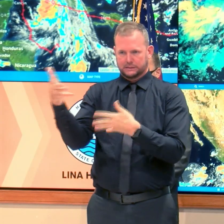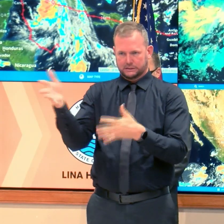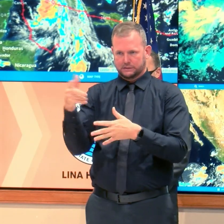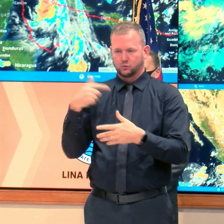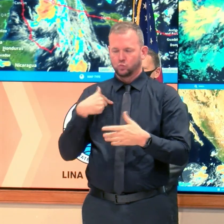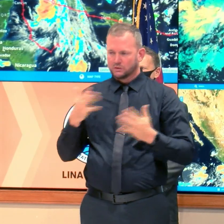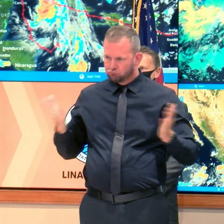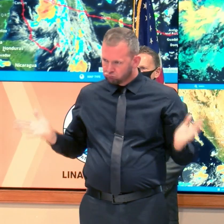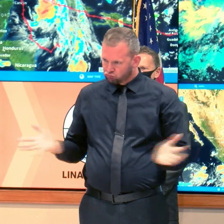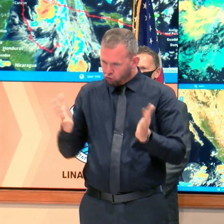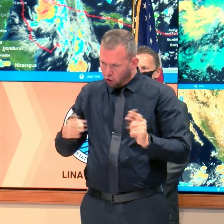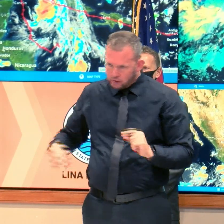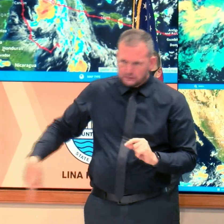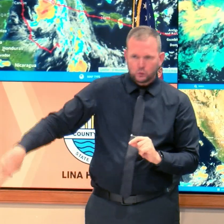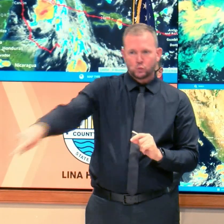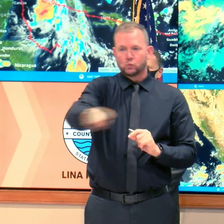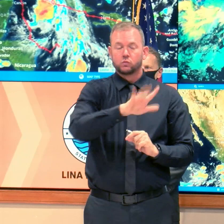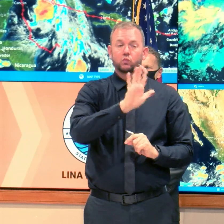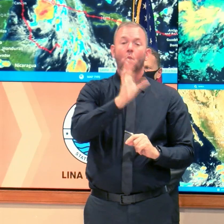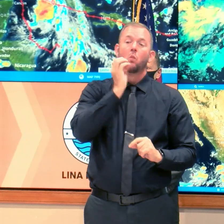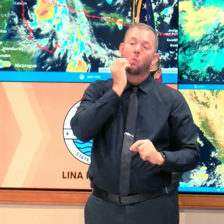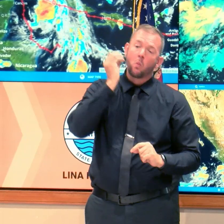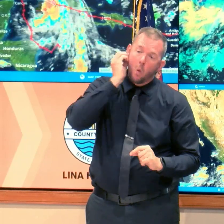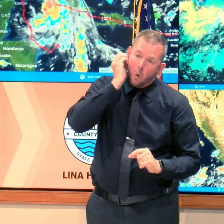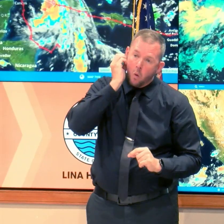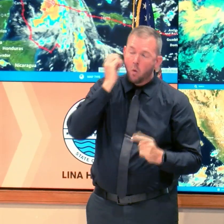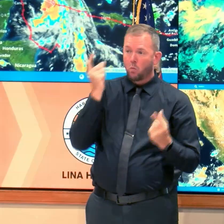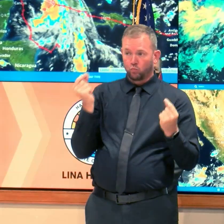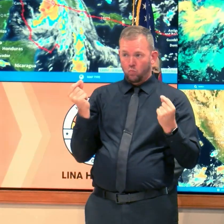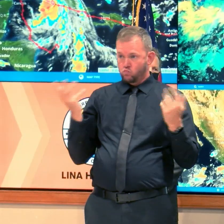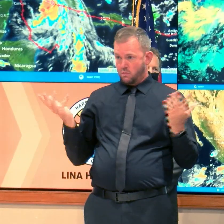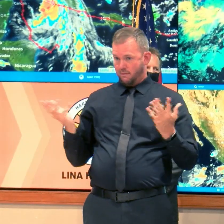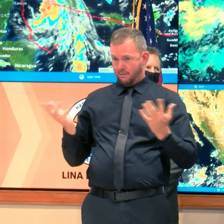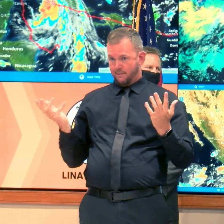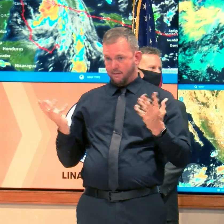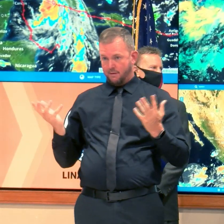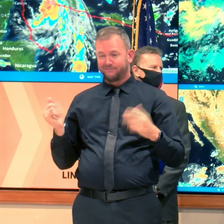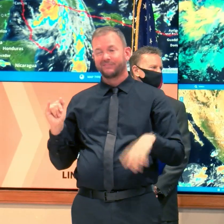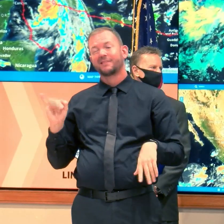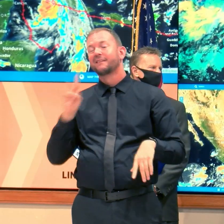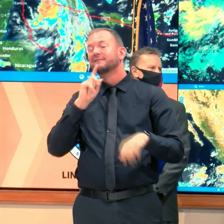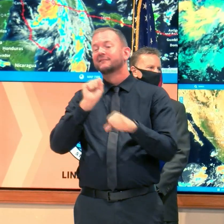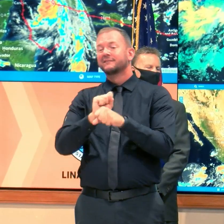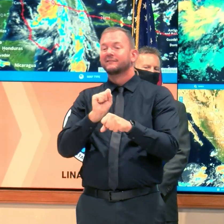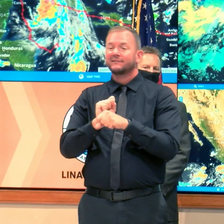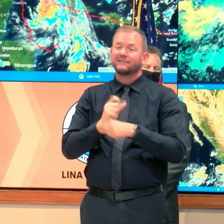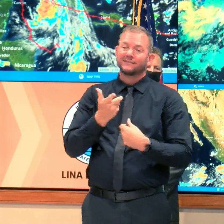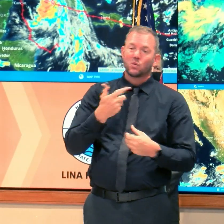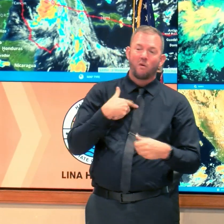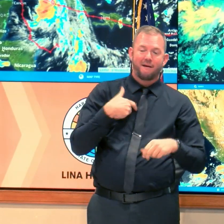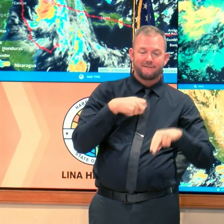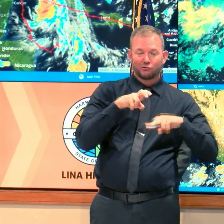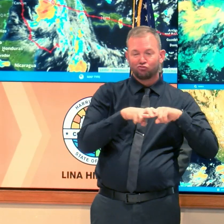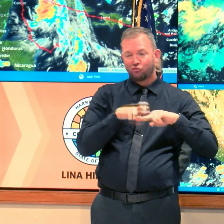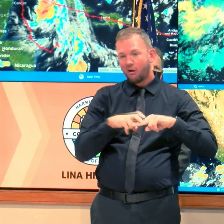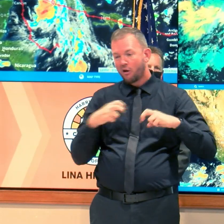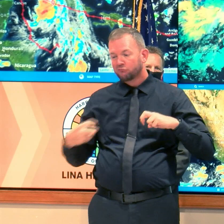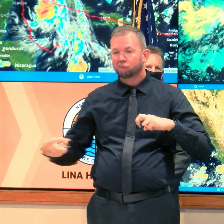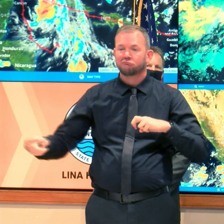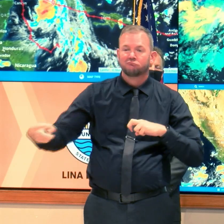preparation around your house, if there are certain things that can, that the wind can grab a hold of and